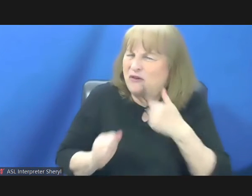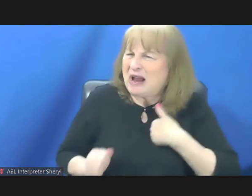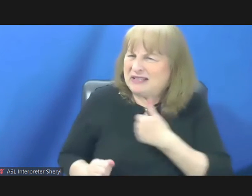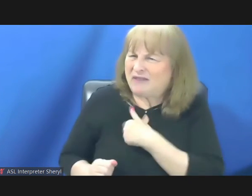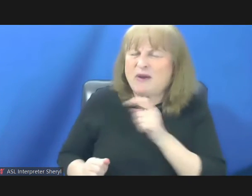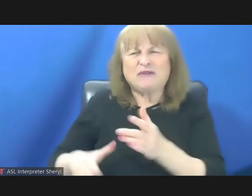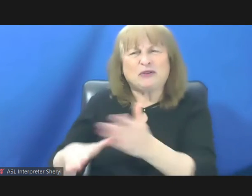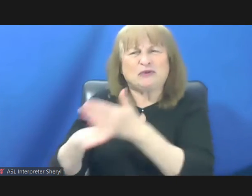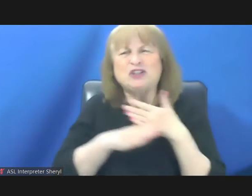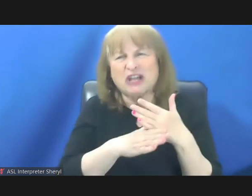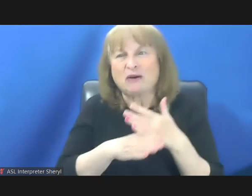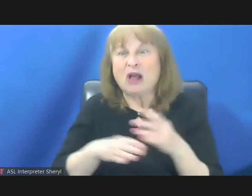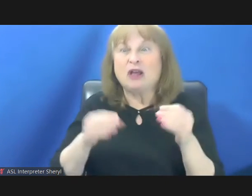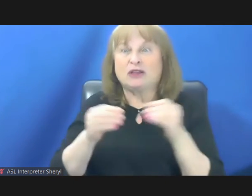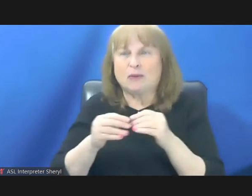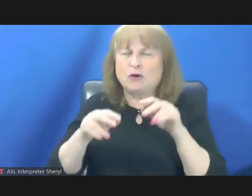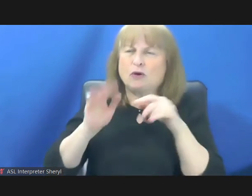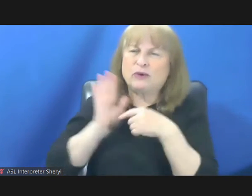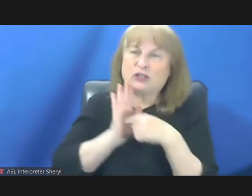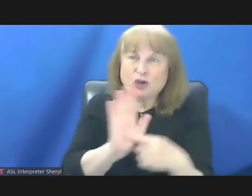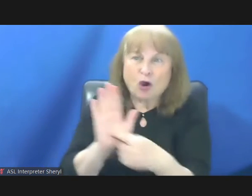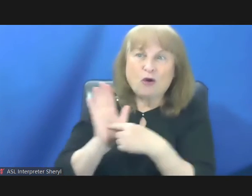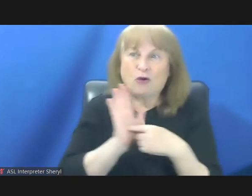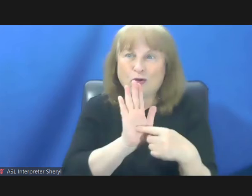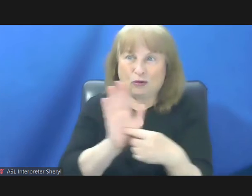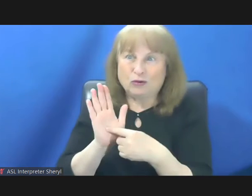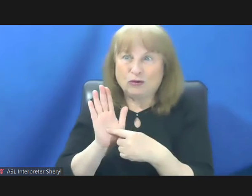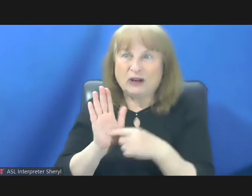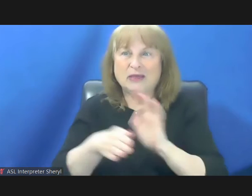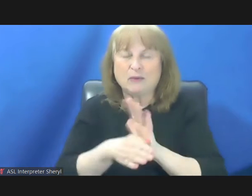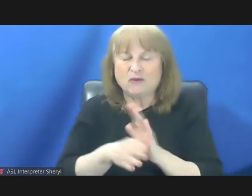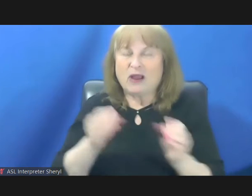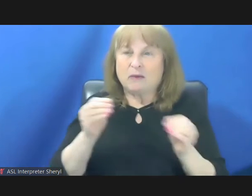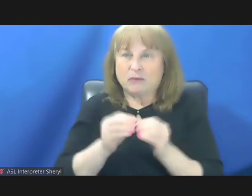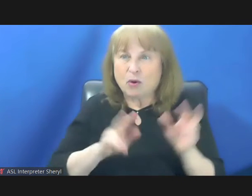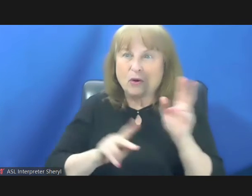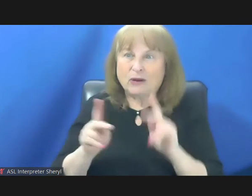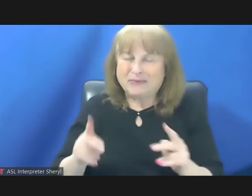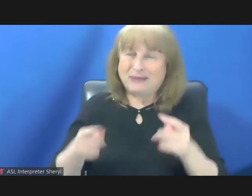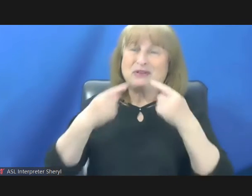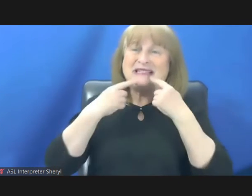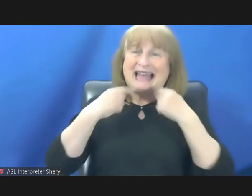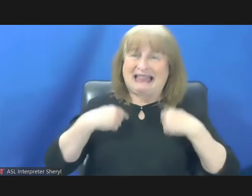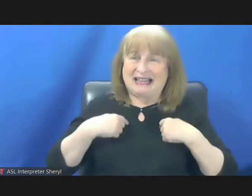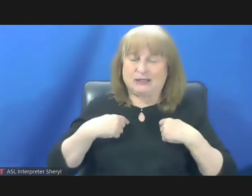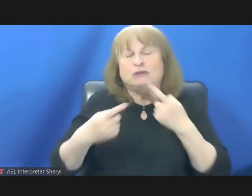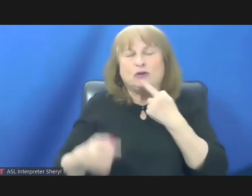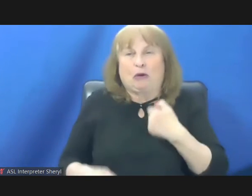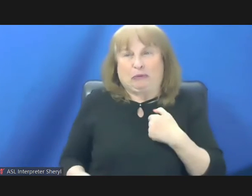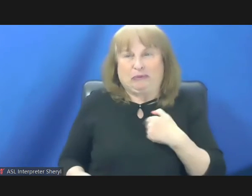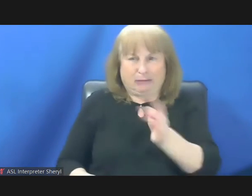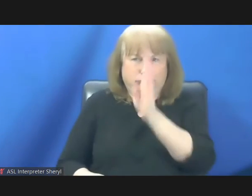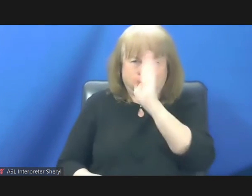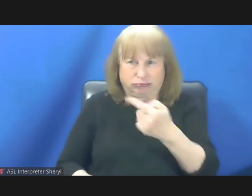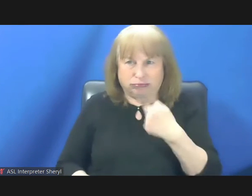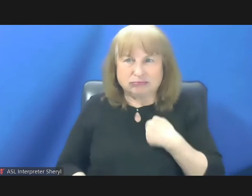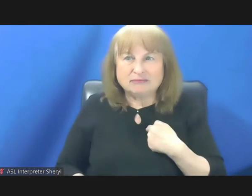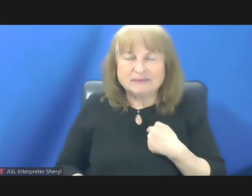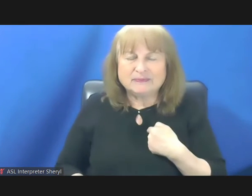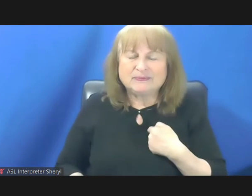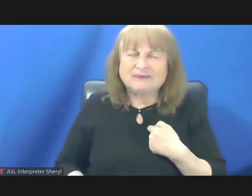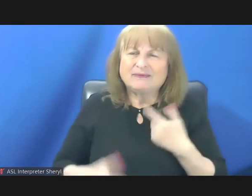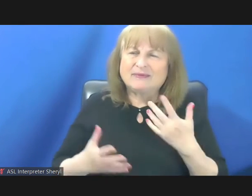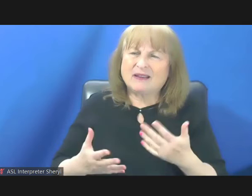shared. The more we screen this film, the more people tell us or tell me directly, or